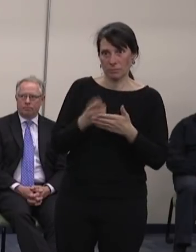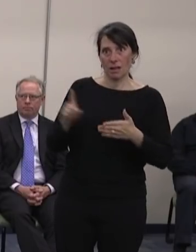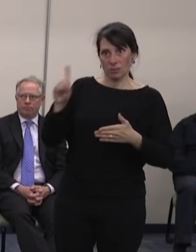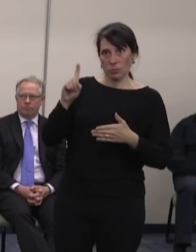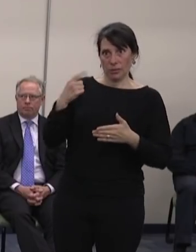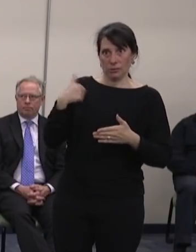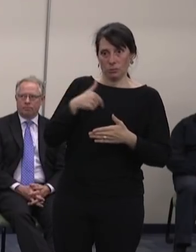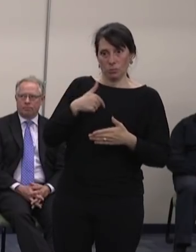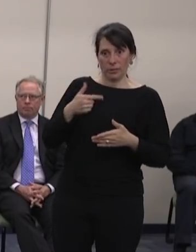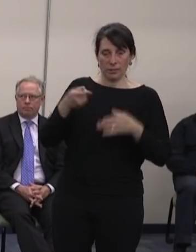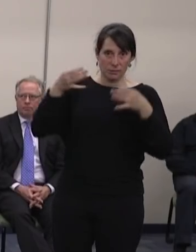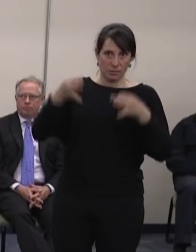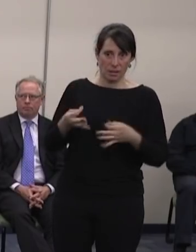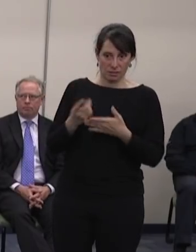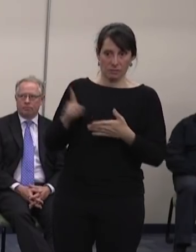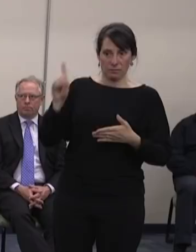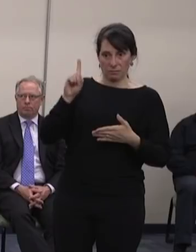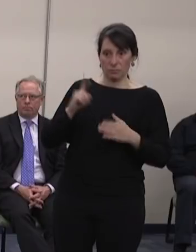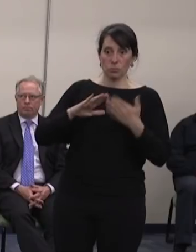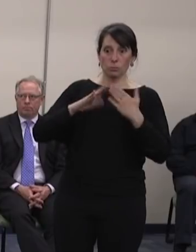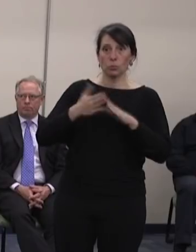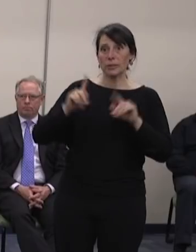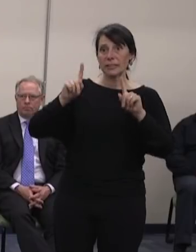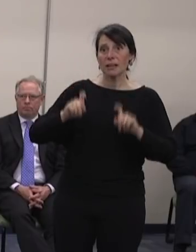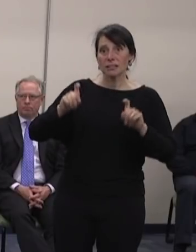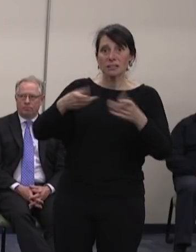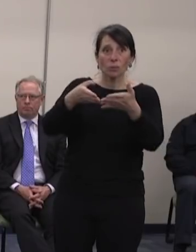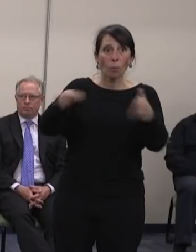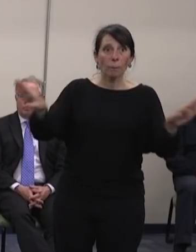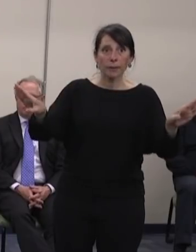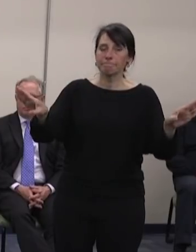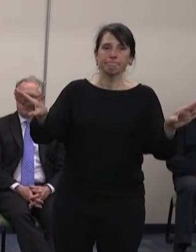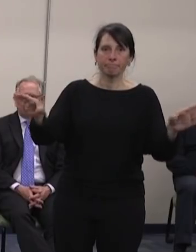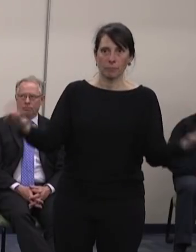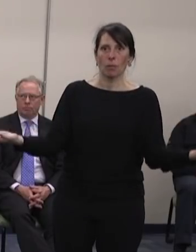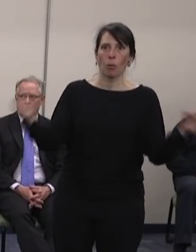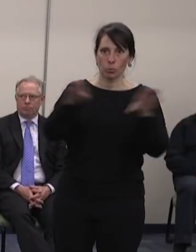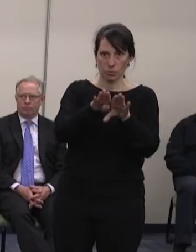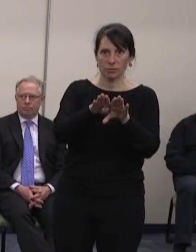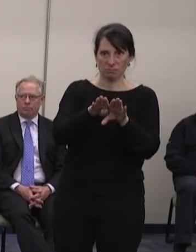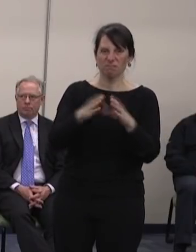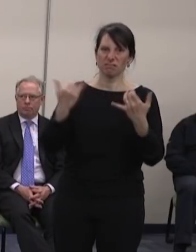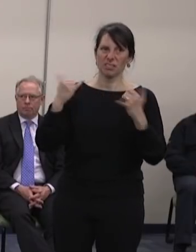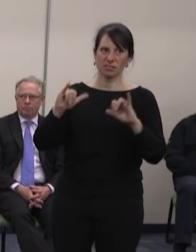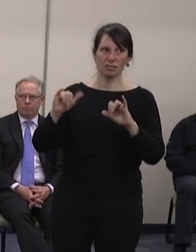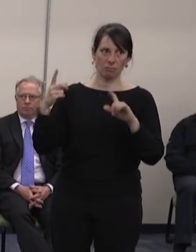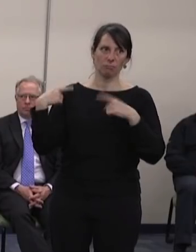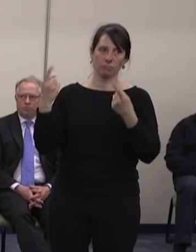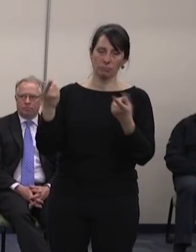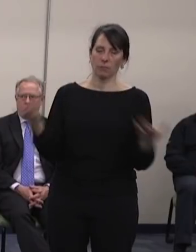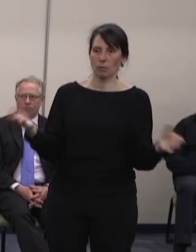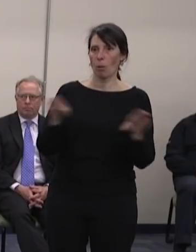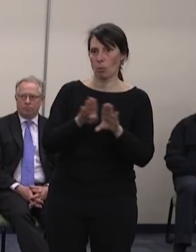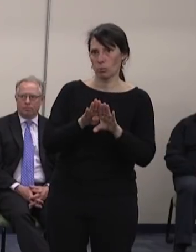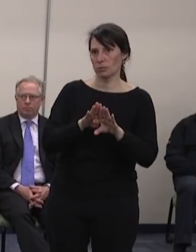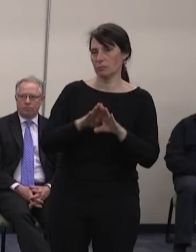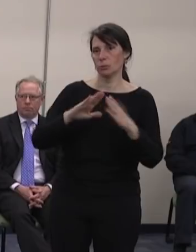not continue community testing, and that remains the case today.